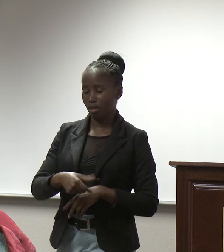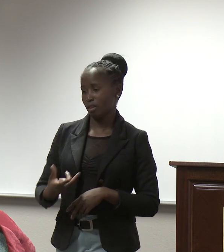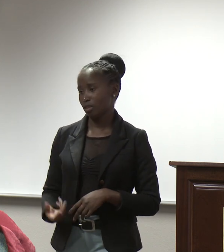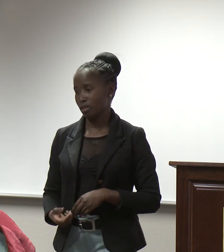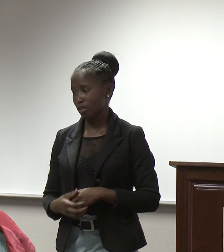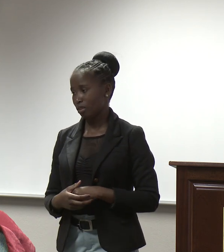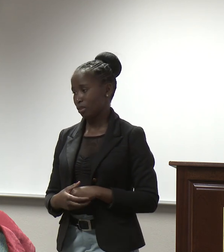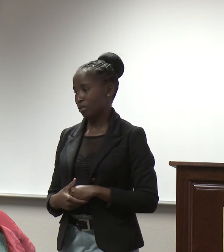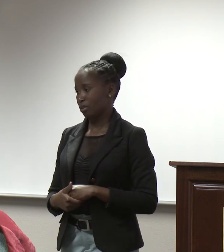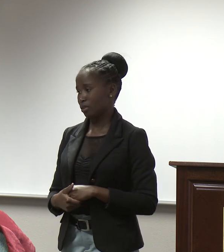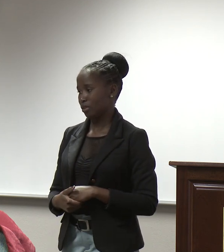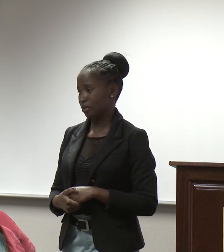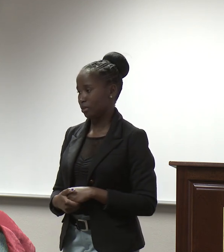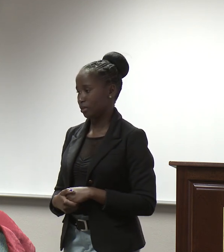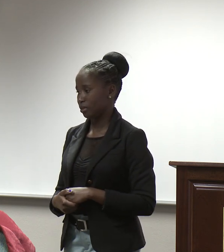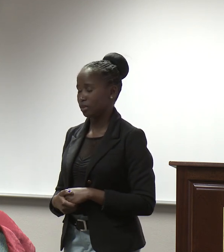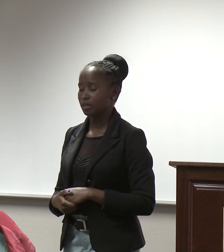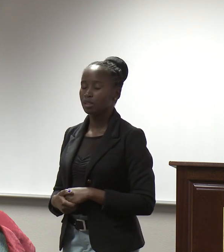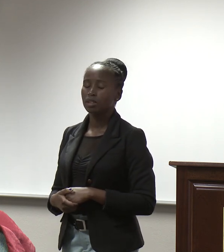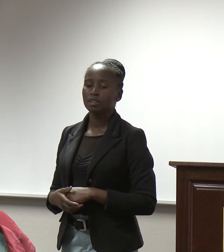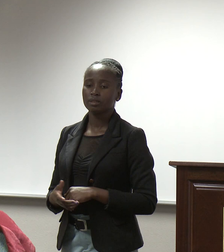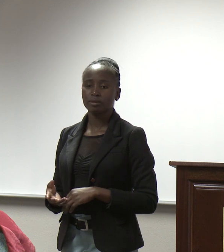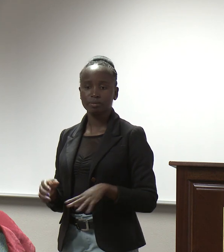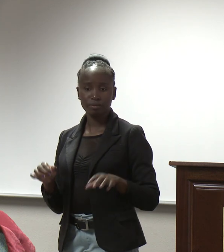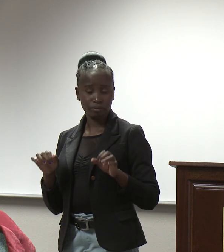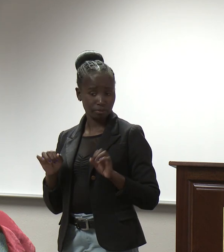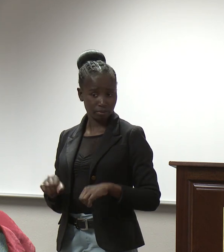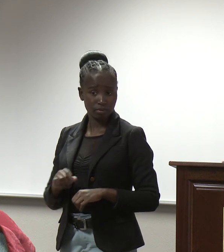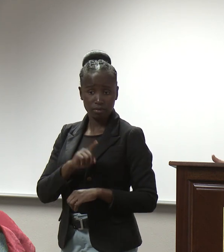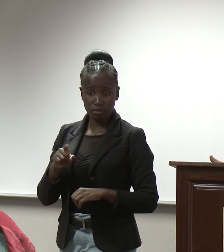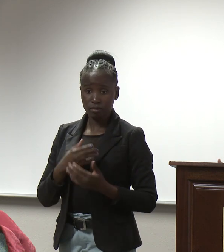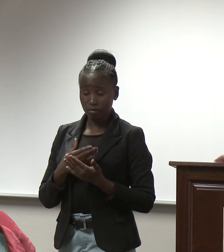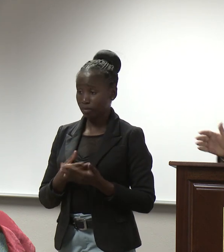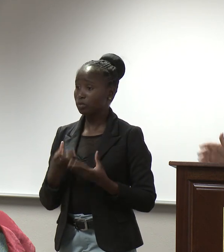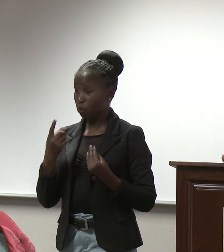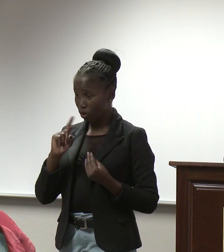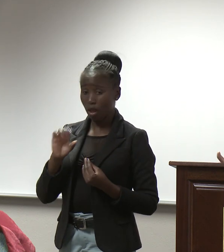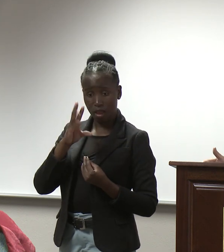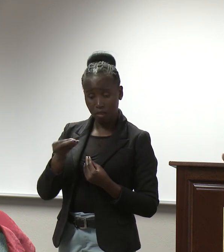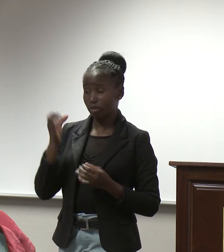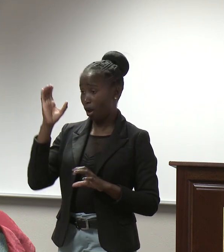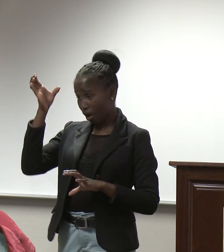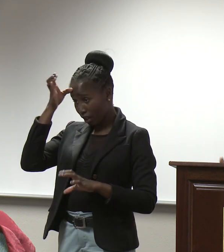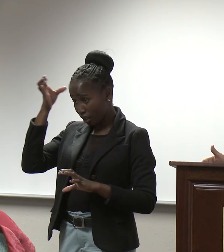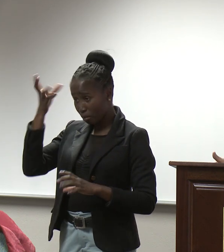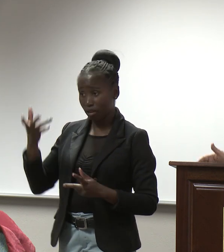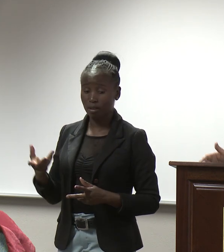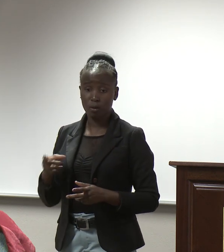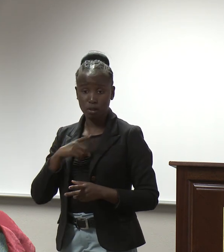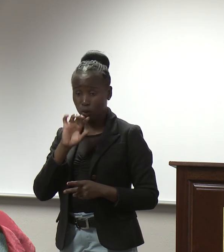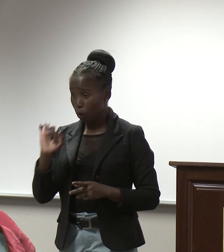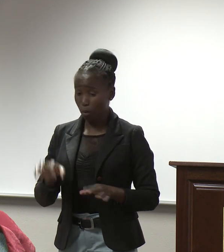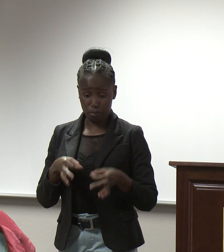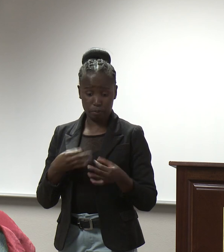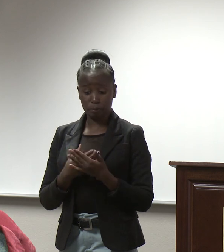is so much so that we have, academia, EDU, your paper has been quoted